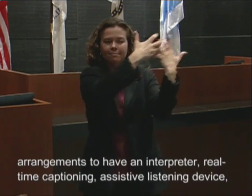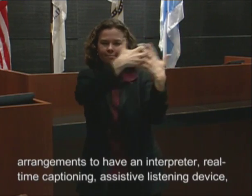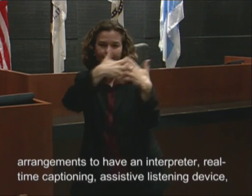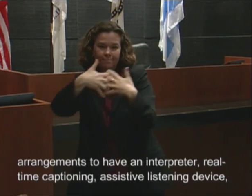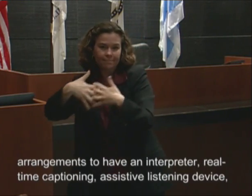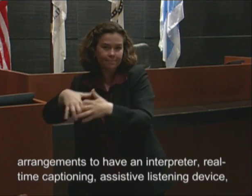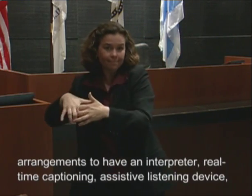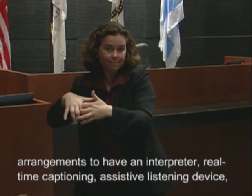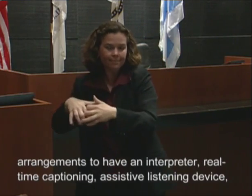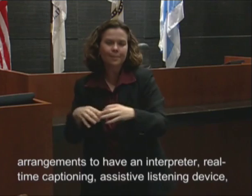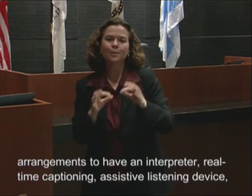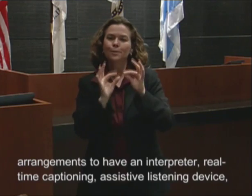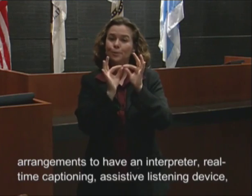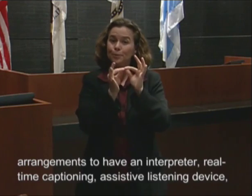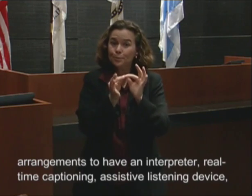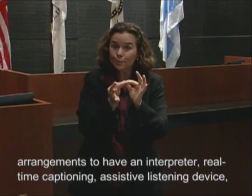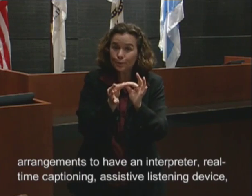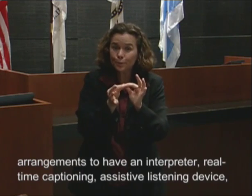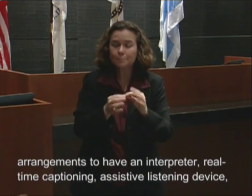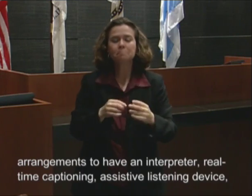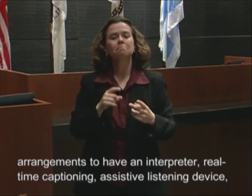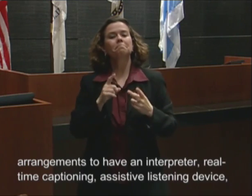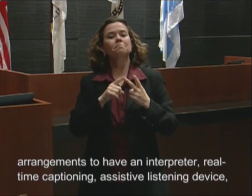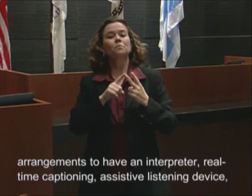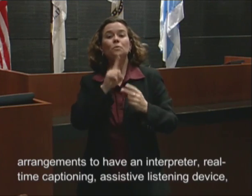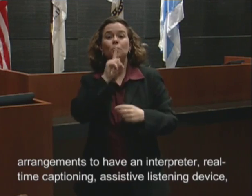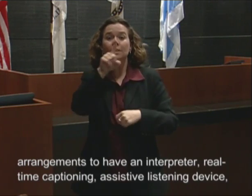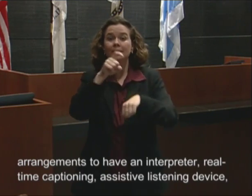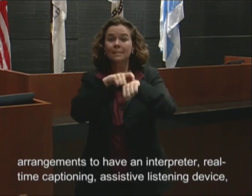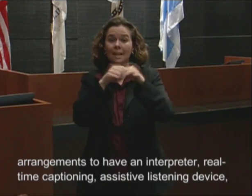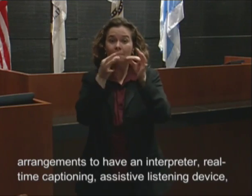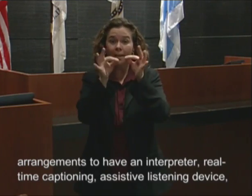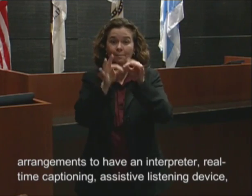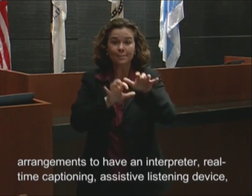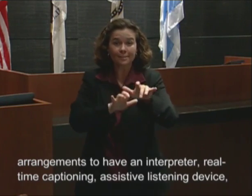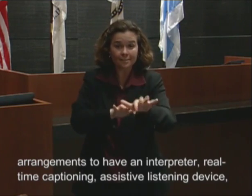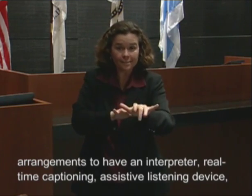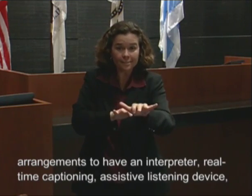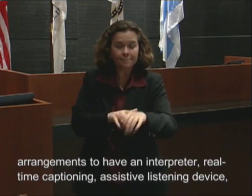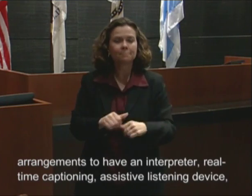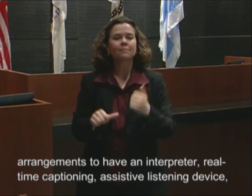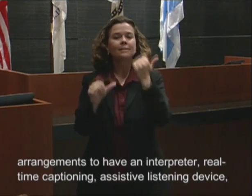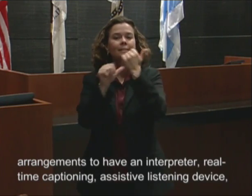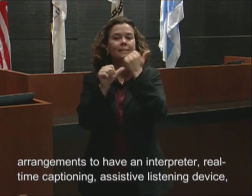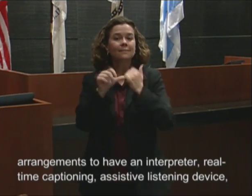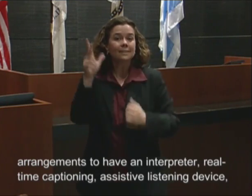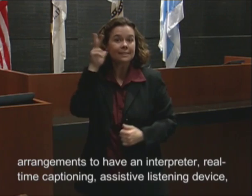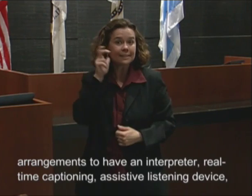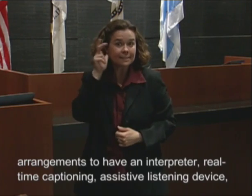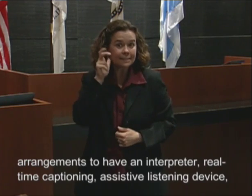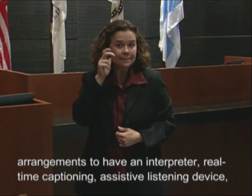an interpreter, real-time captioning, assistive listening device, or other communication access available for